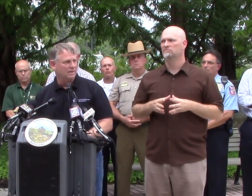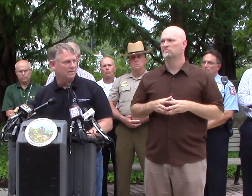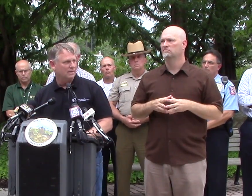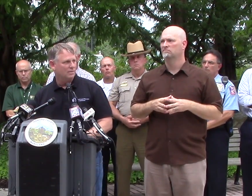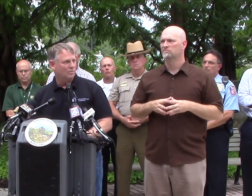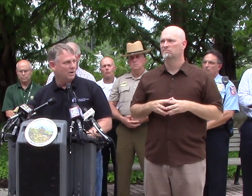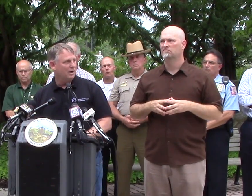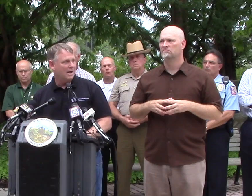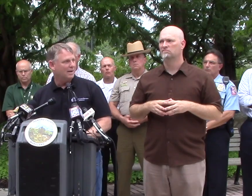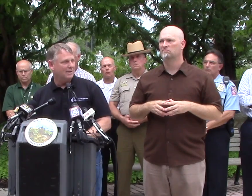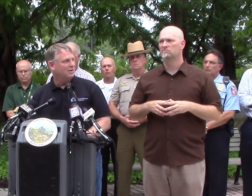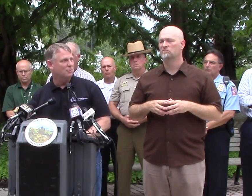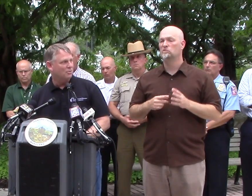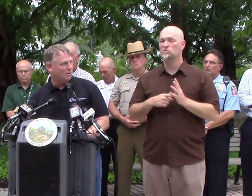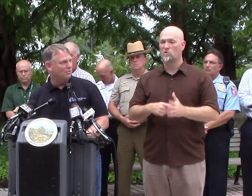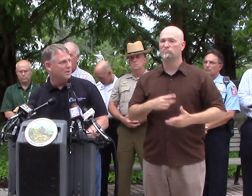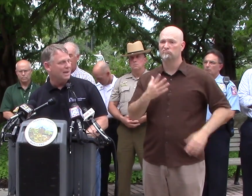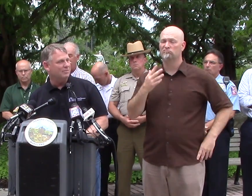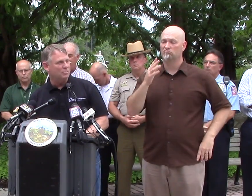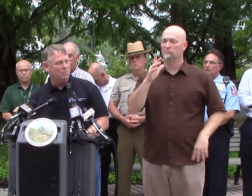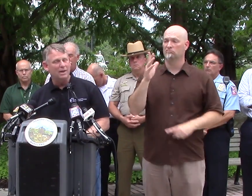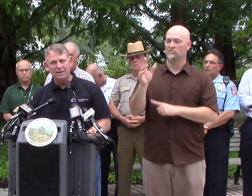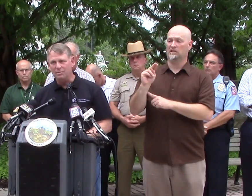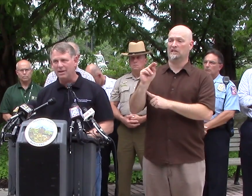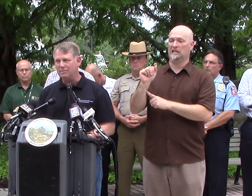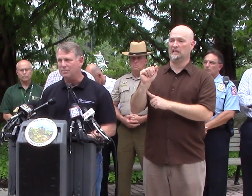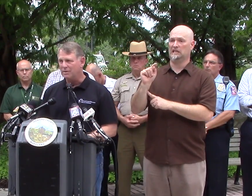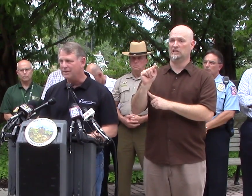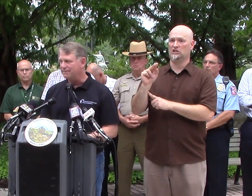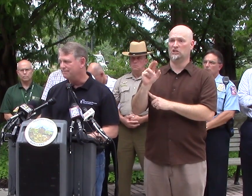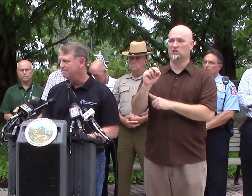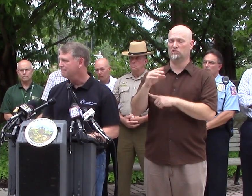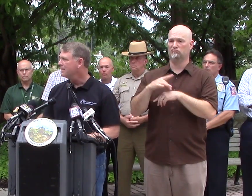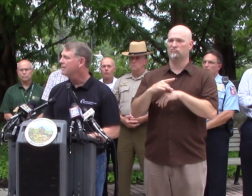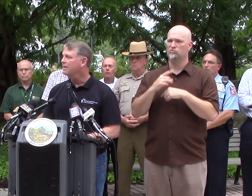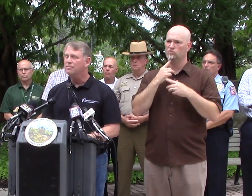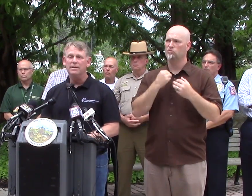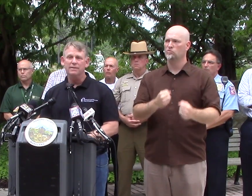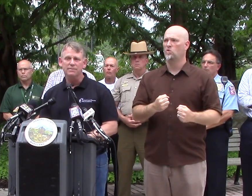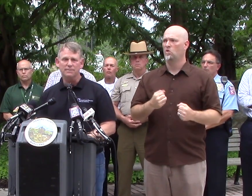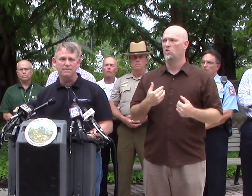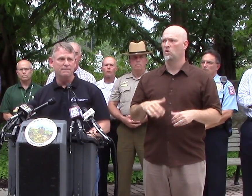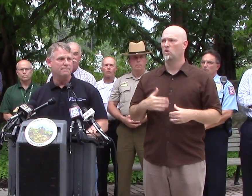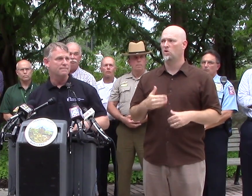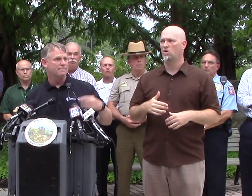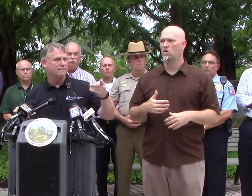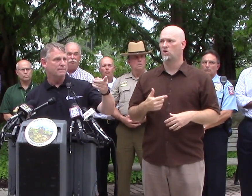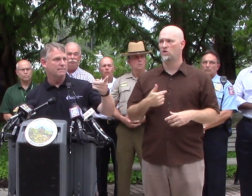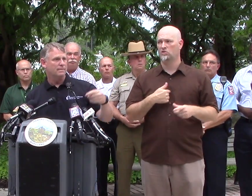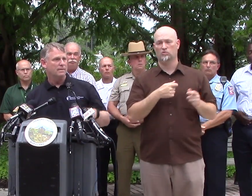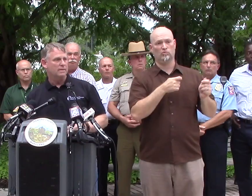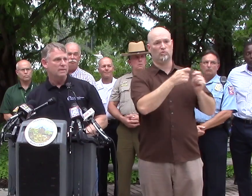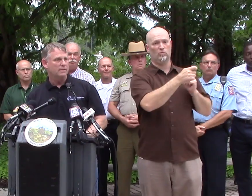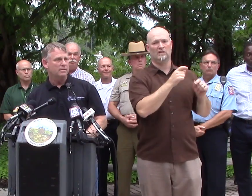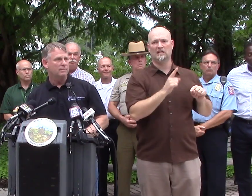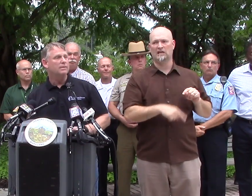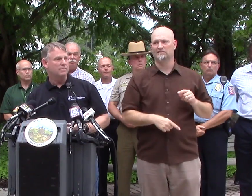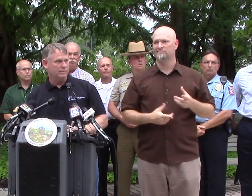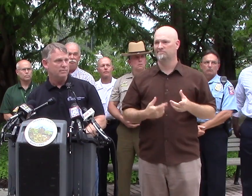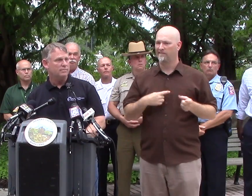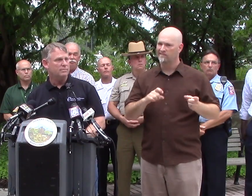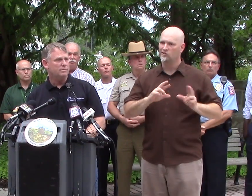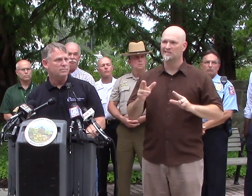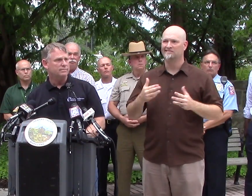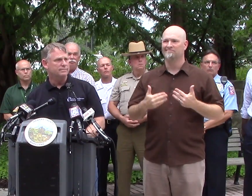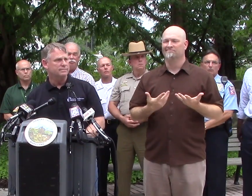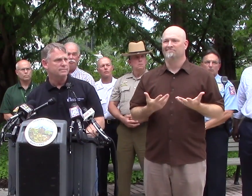folks. We are not in control. We have to be ready. We have to be ready. Anybody else? The National Weather Service. The National Weather